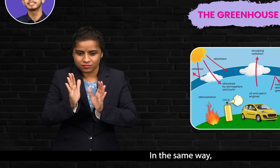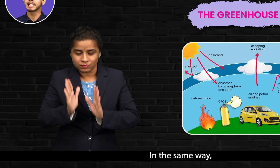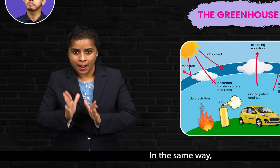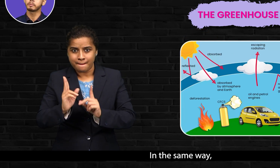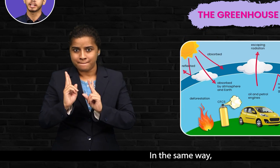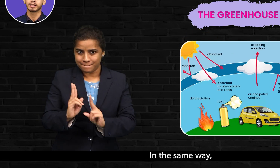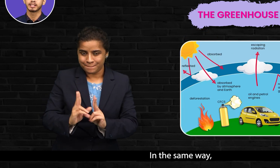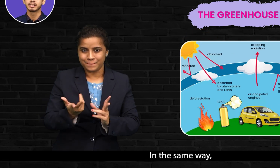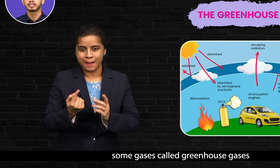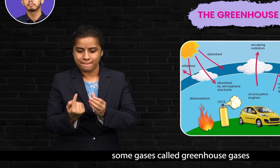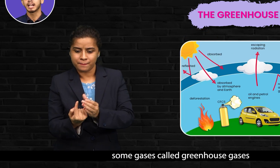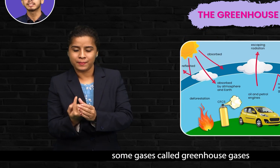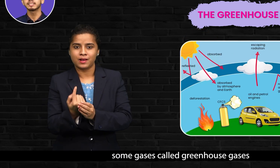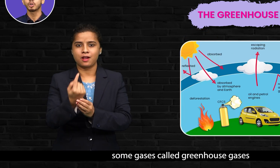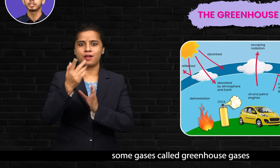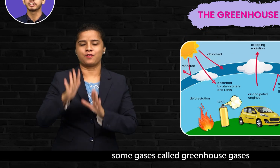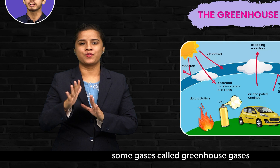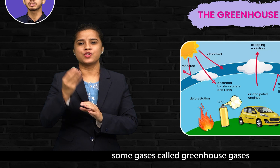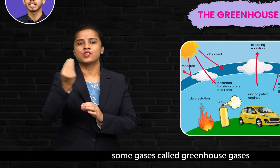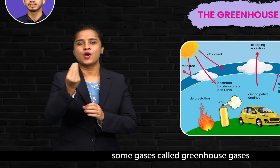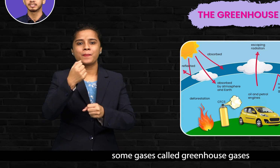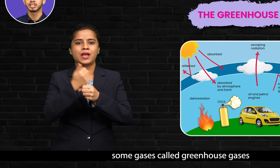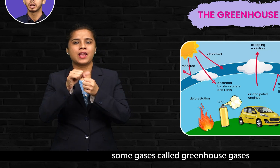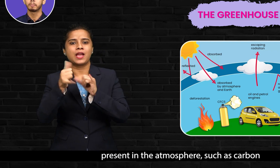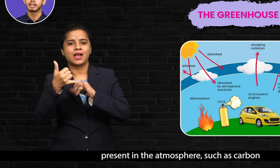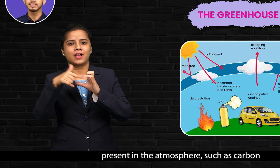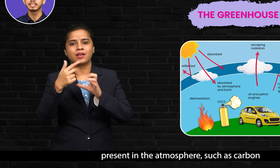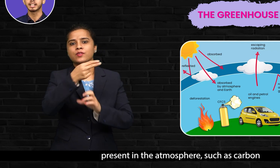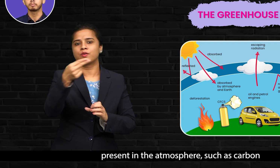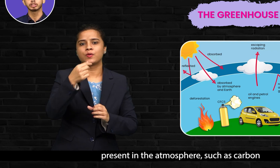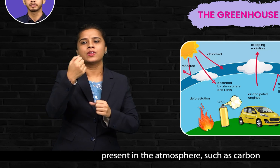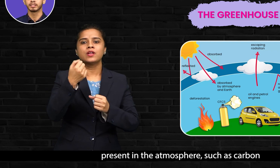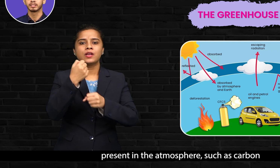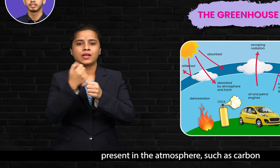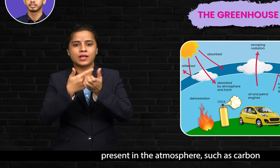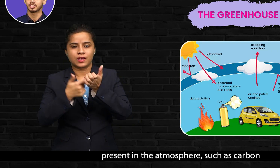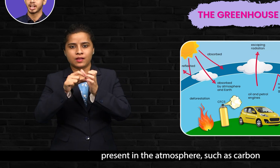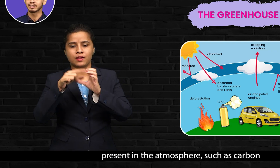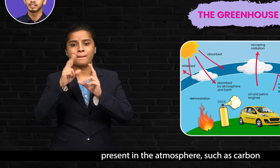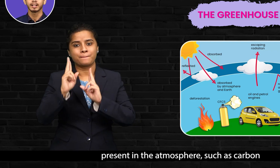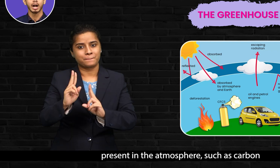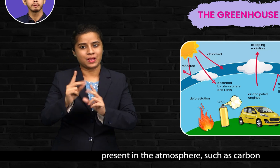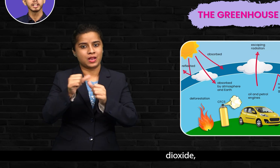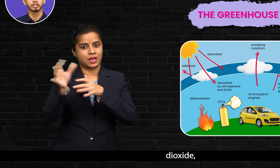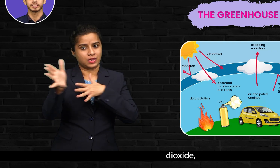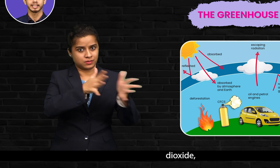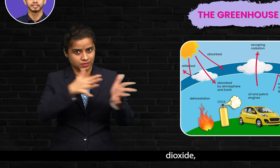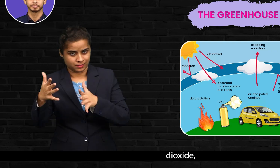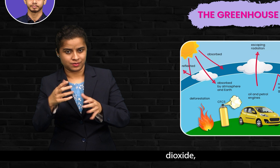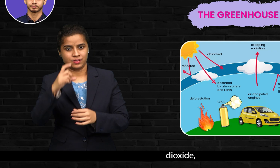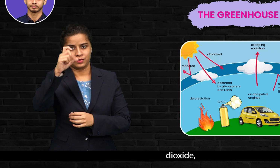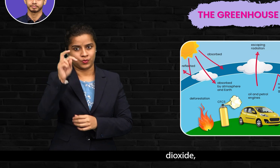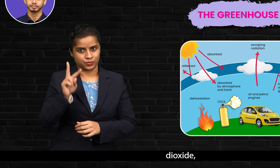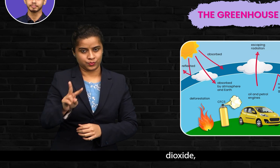In the same way, some gases called greenhouse gases present in the atmosphere, such as carbon dioxide,